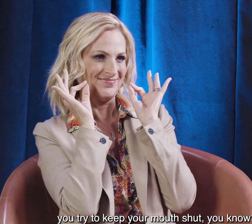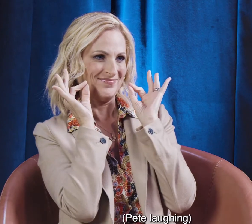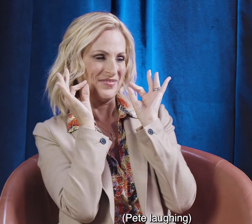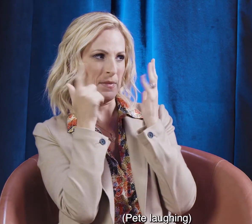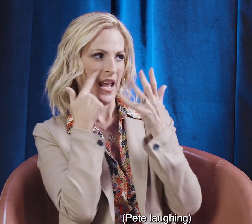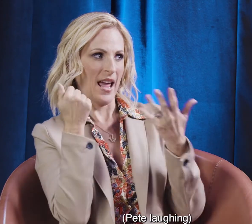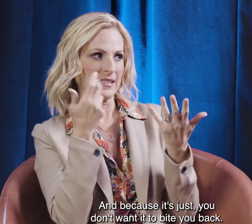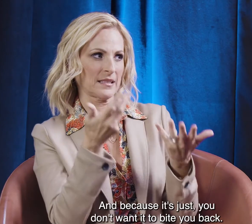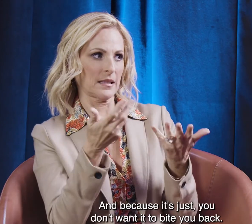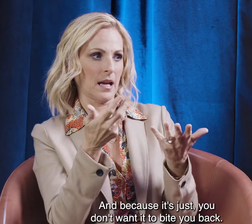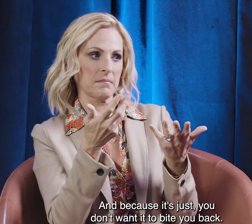know, because